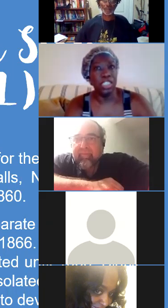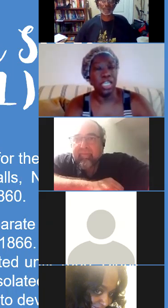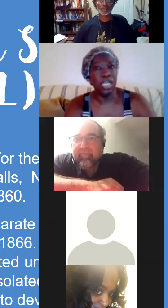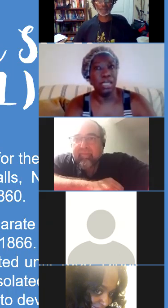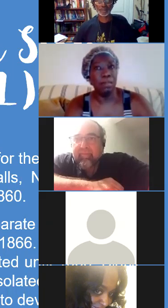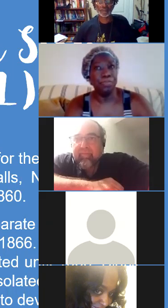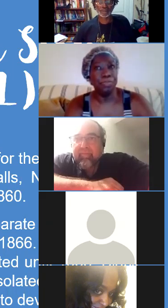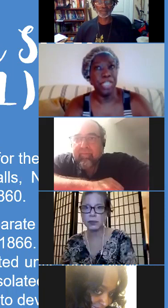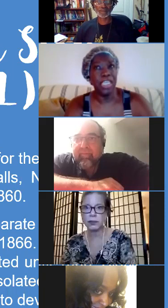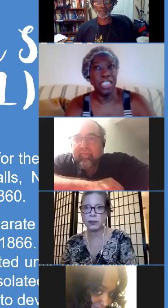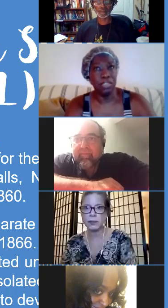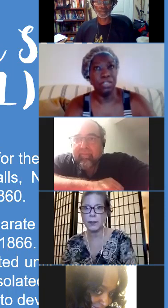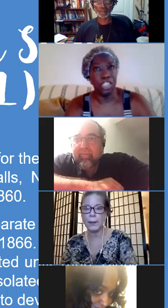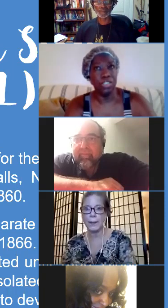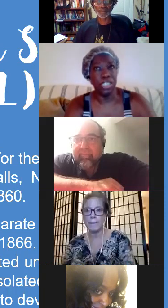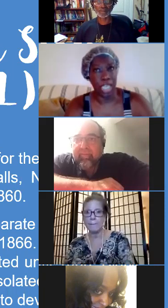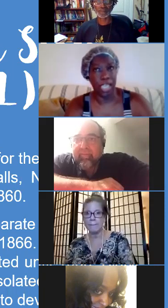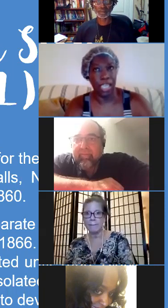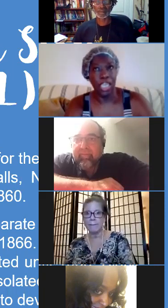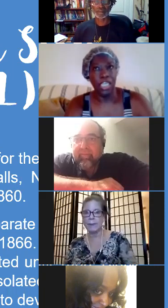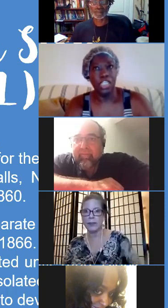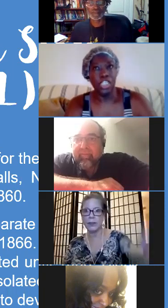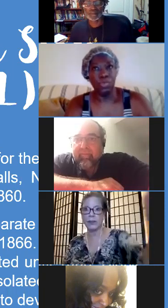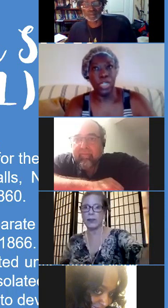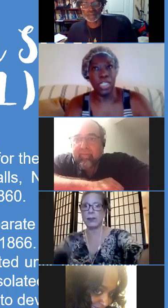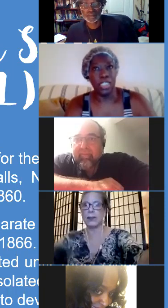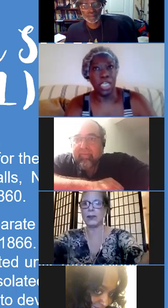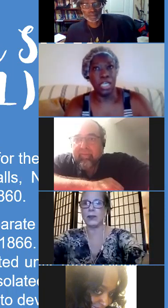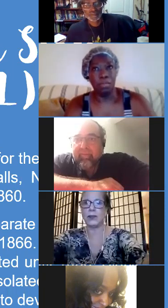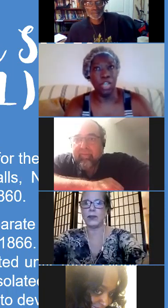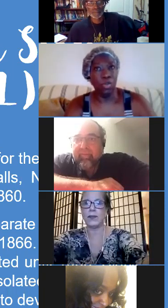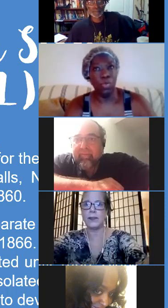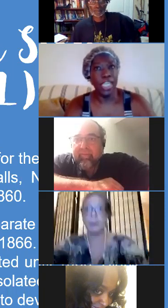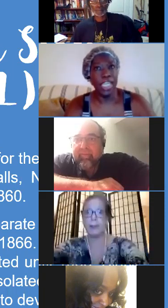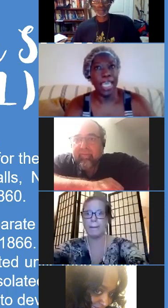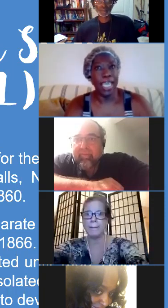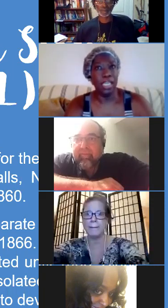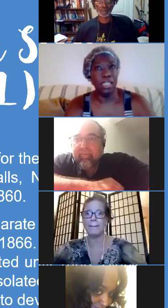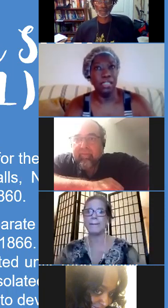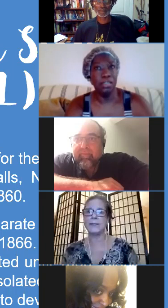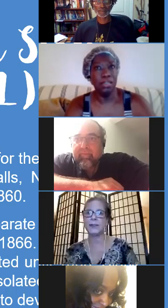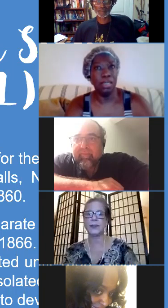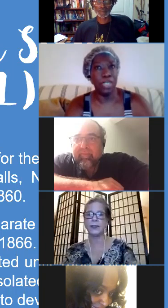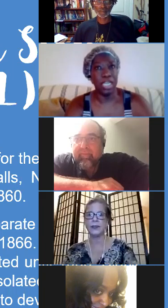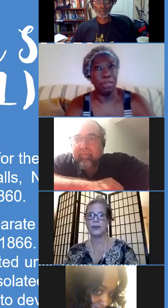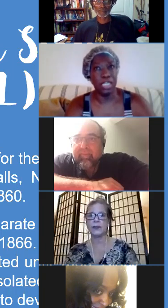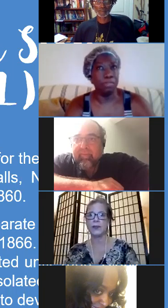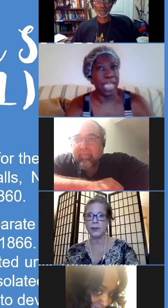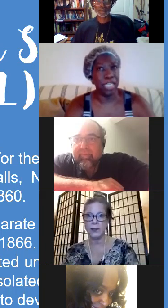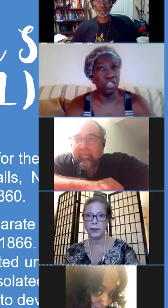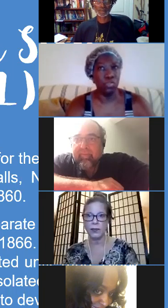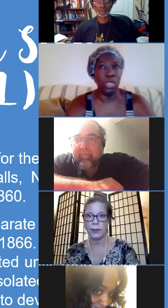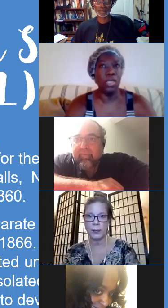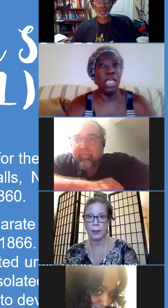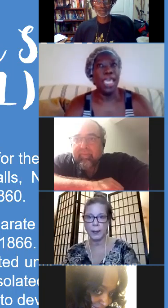heard a ASL teacher say. She was working at a predominantly